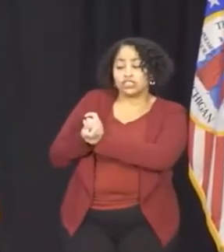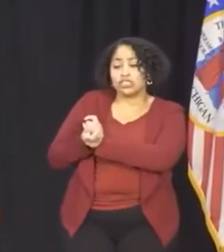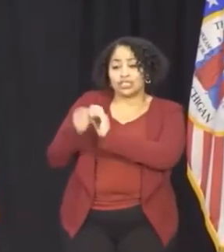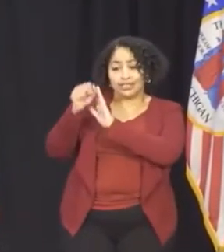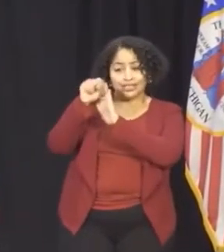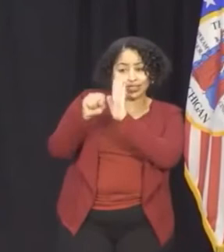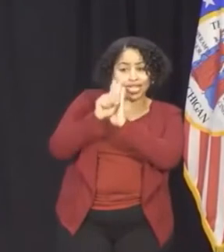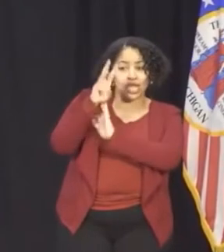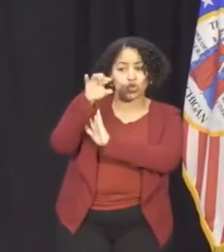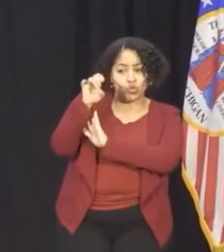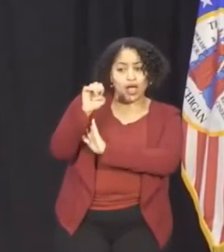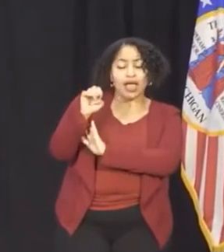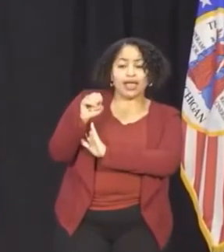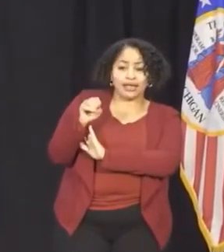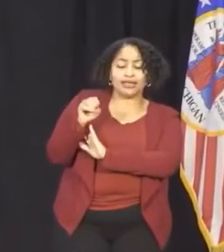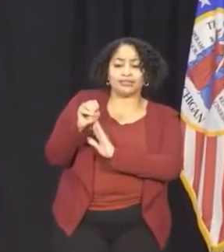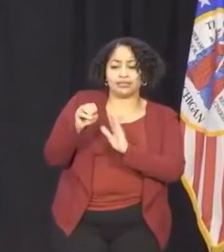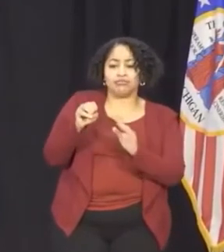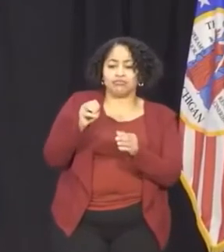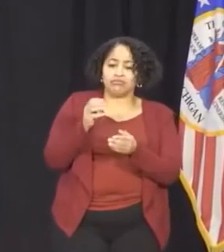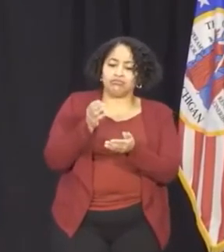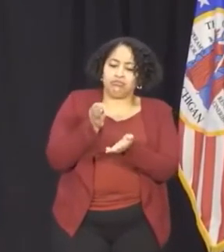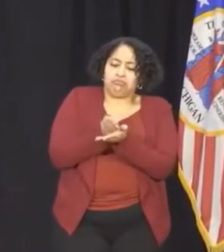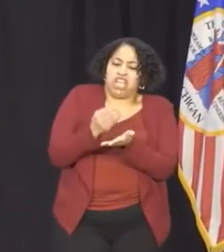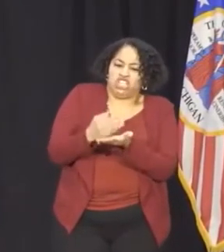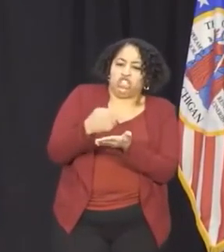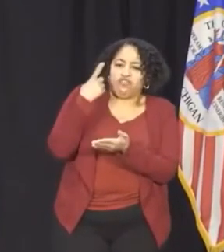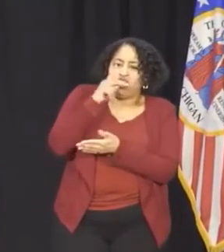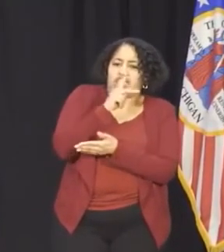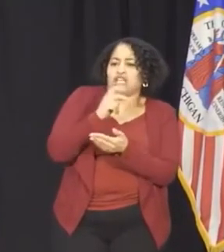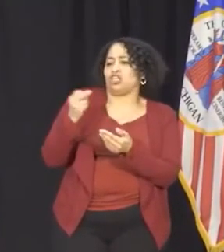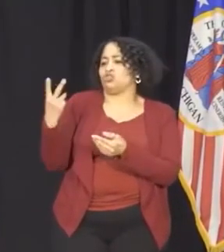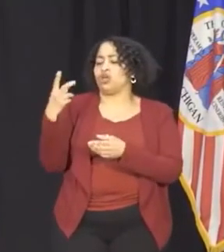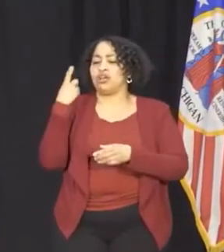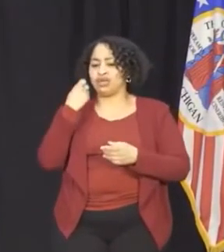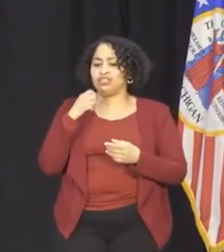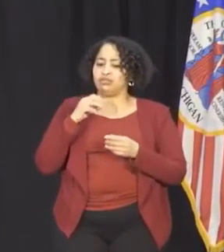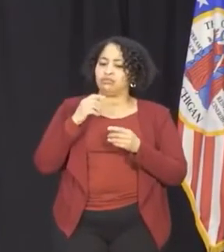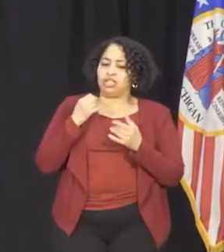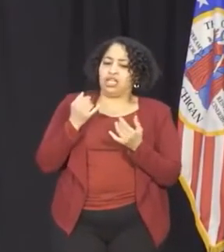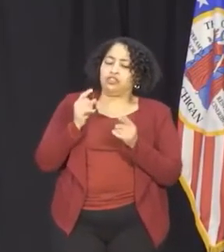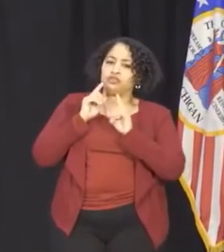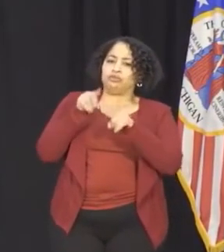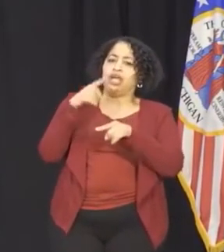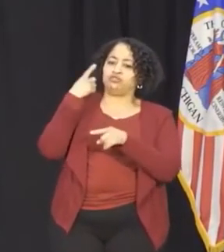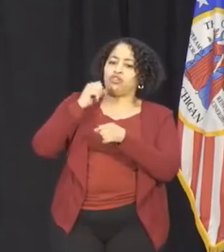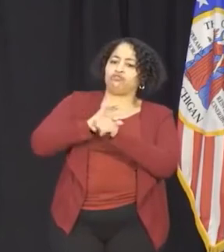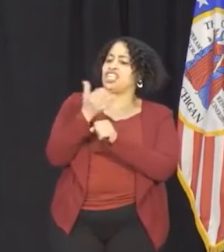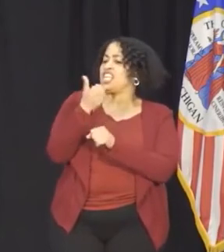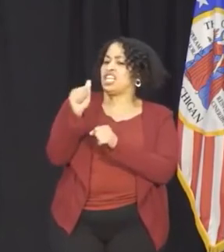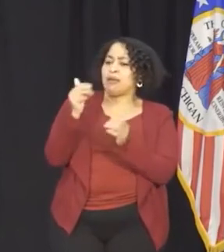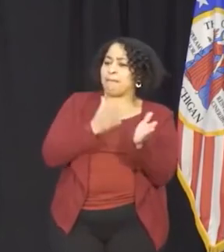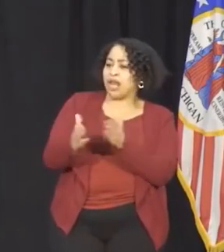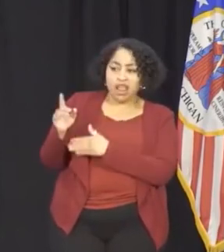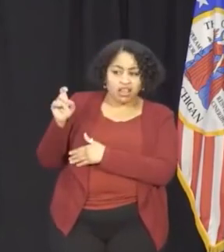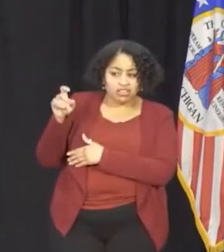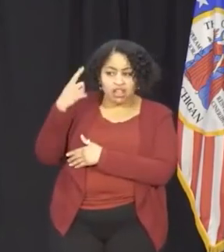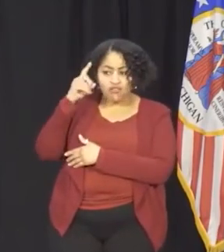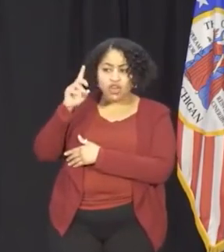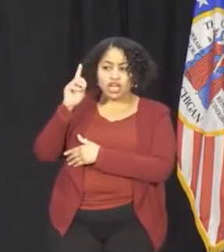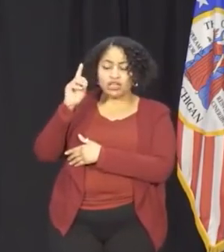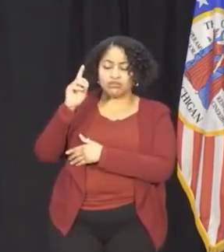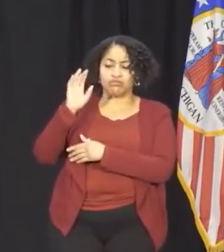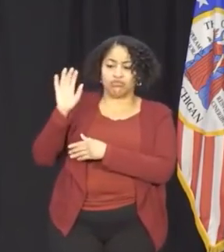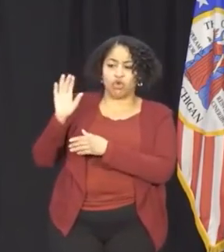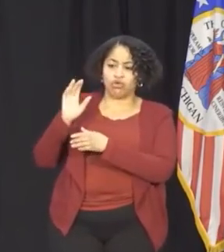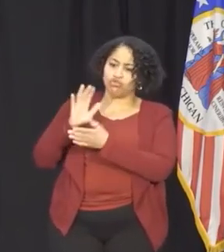the statewide K-12 budget next year because of the cost of responding to coronavirus, what kind of plans, if any, are the